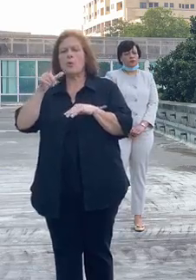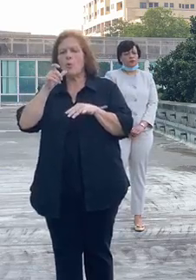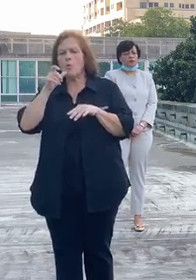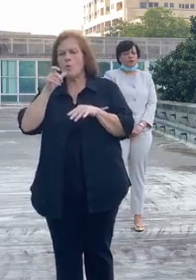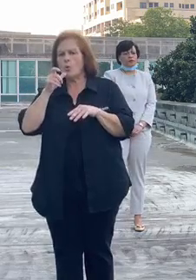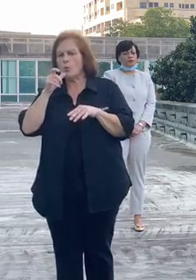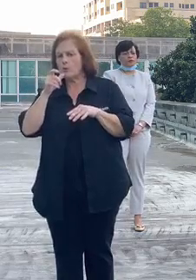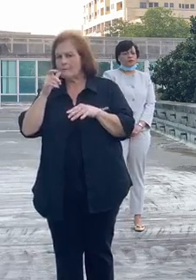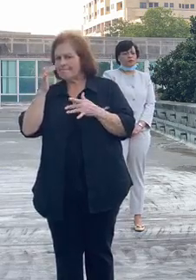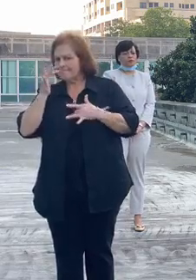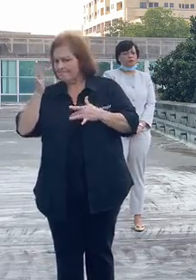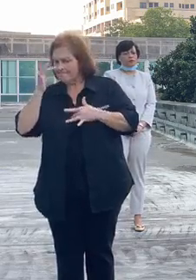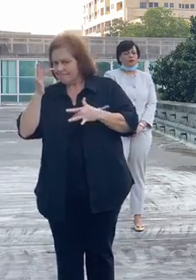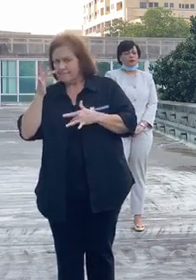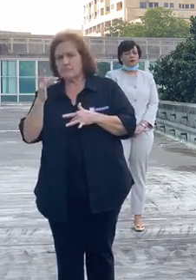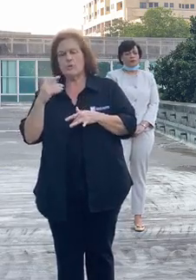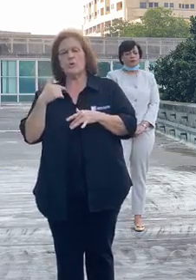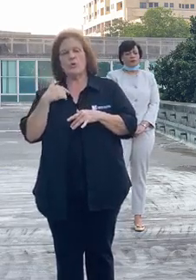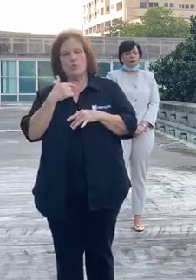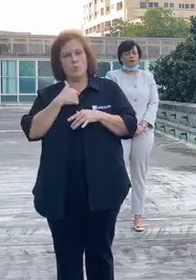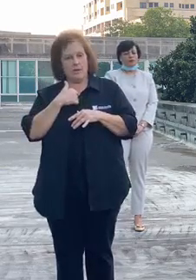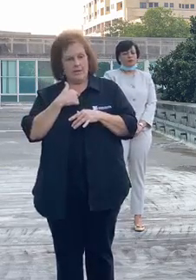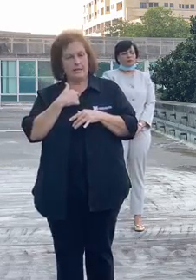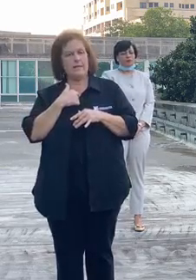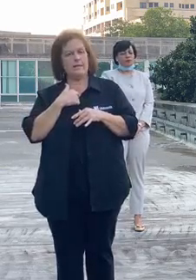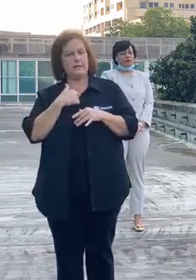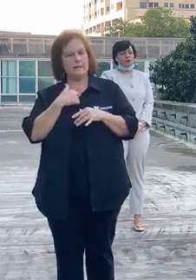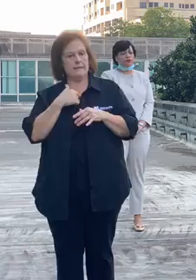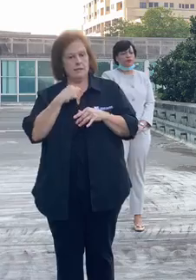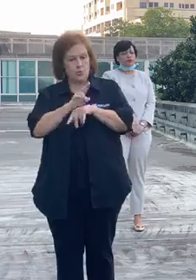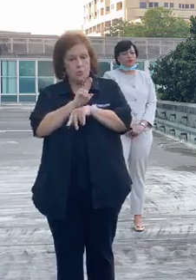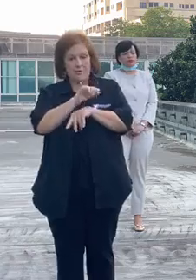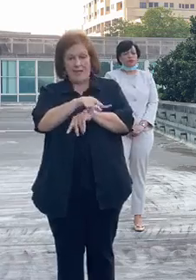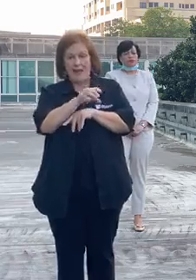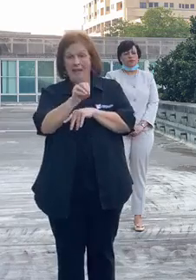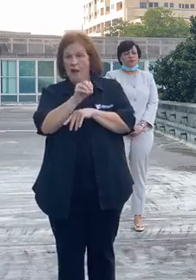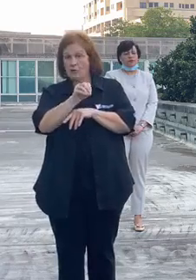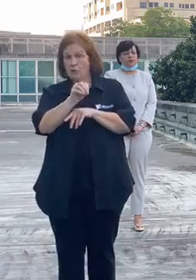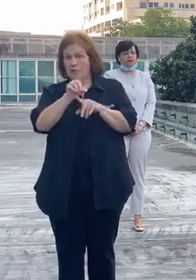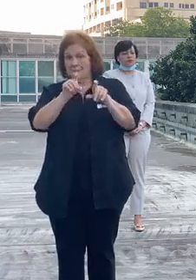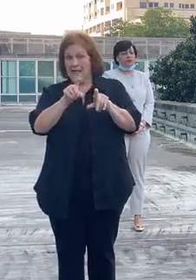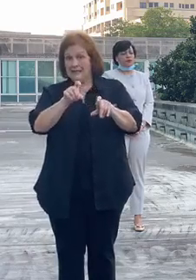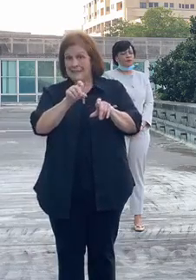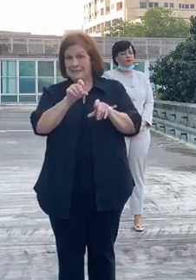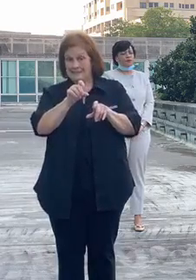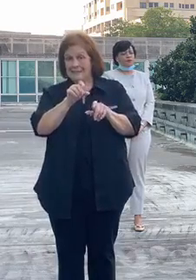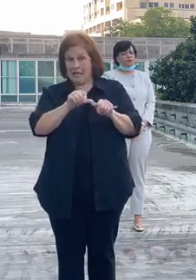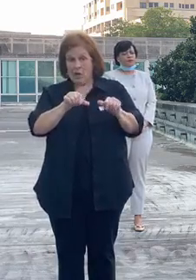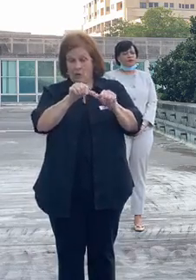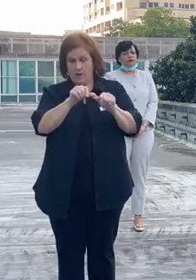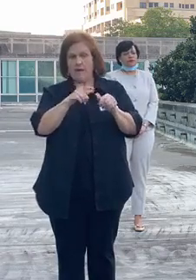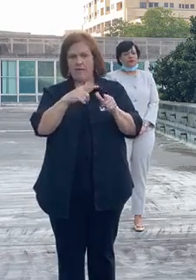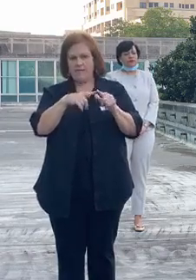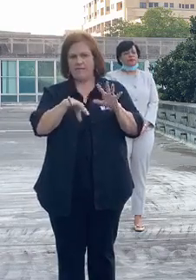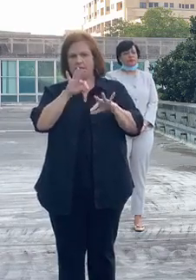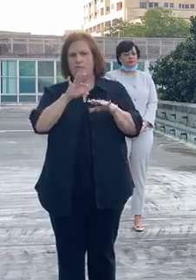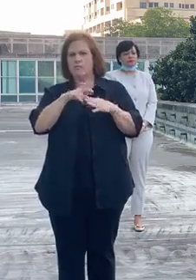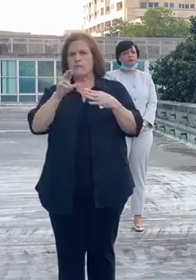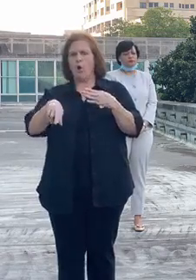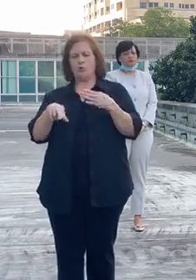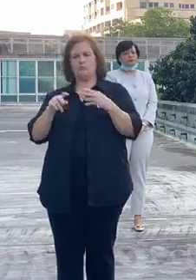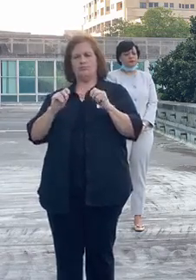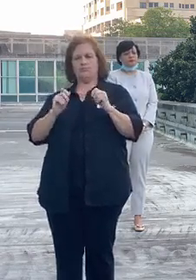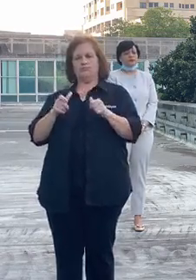to access one of the Oshner testing sites and get a turnaround within 24 hours. This is